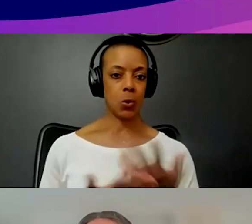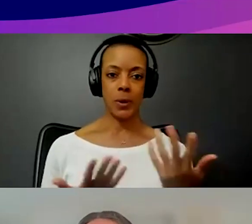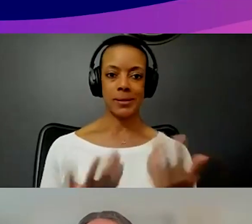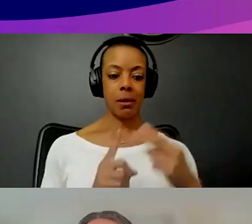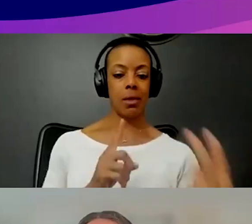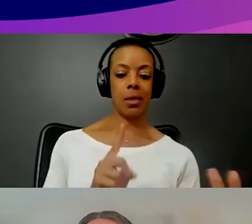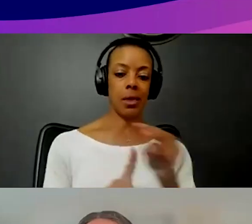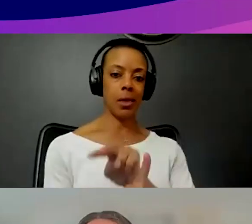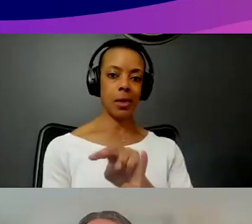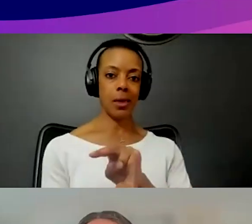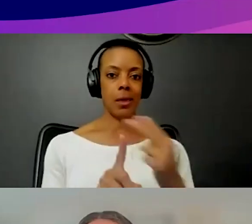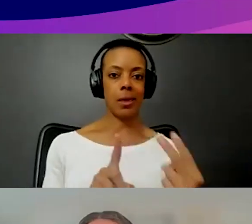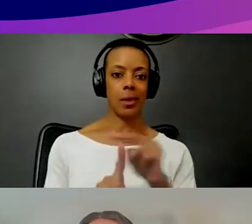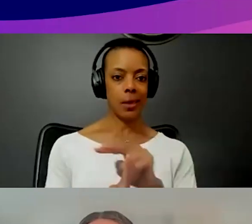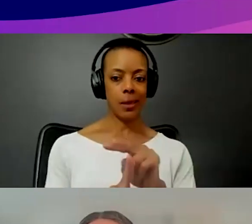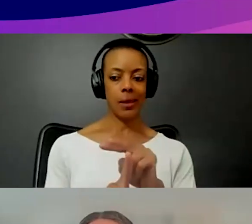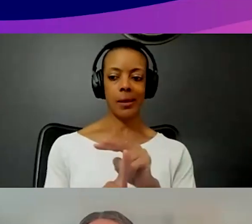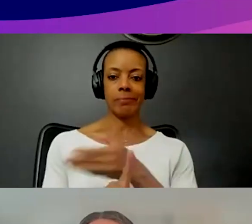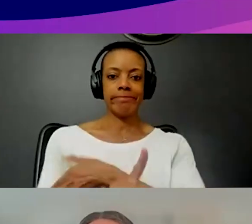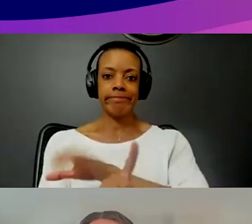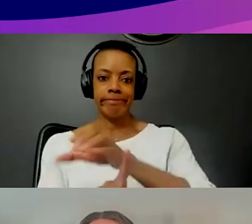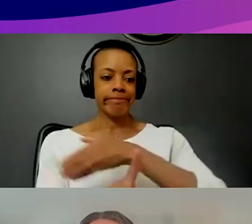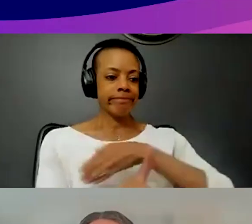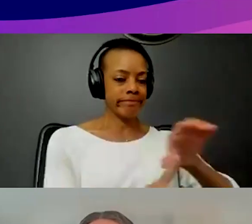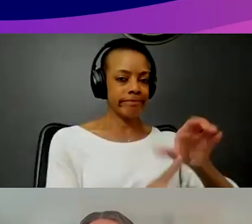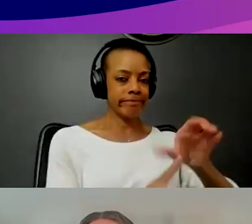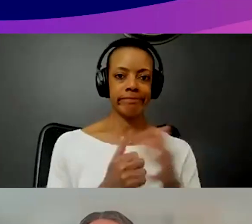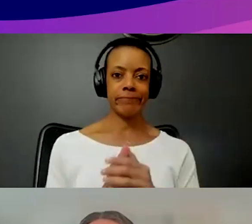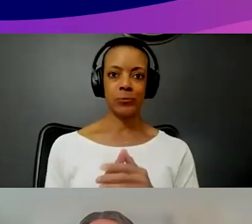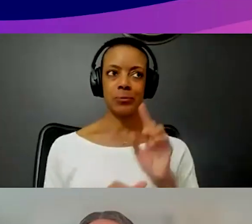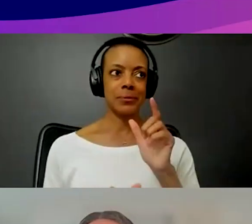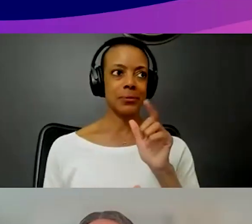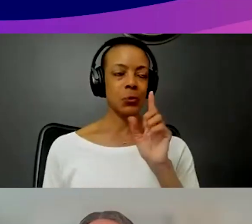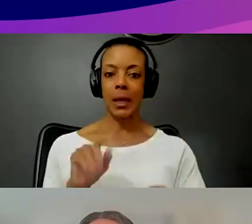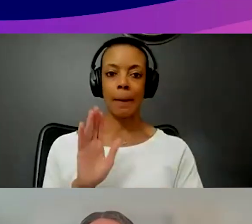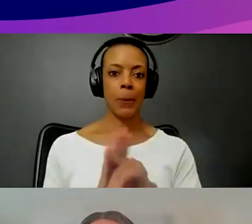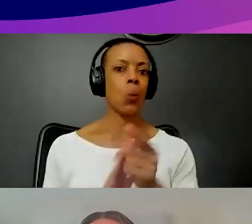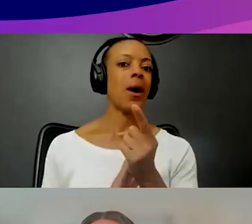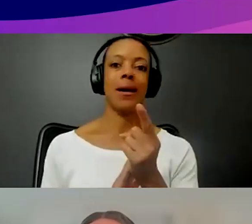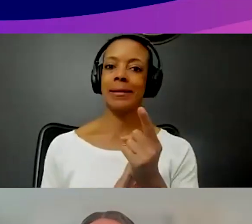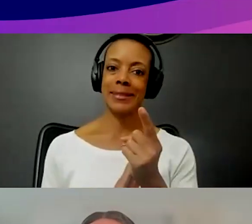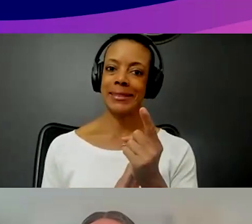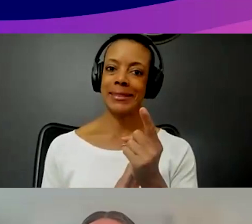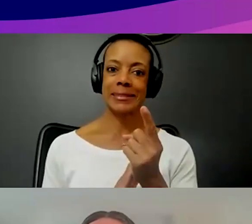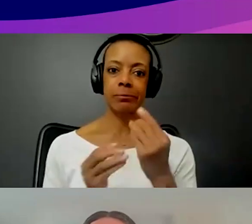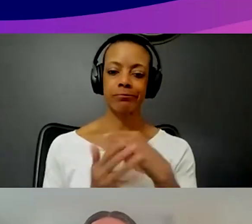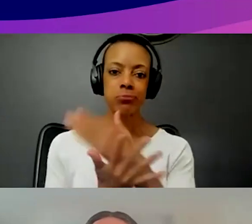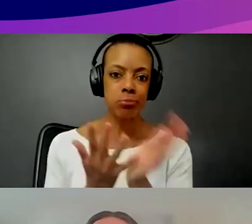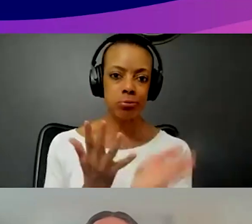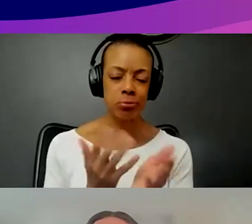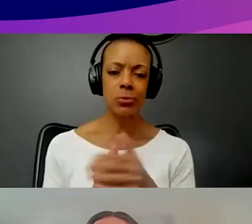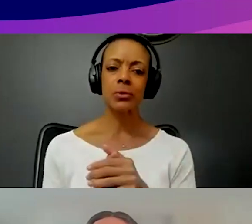at the same time, and not kind of being pushed to one or the other. Um, Kathleen, I think you also have some thoughts